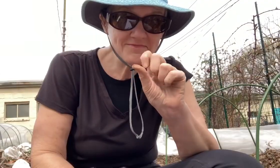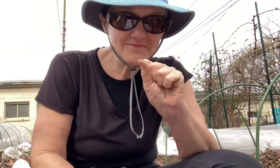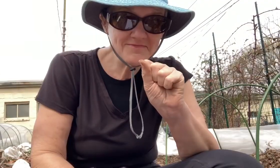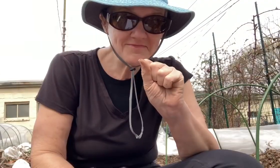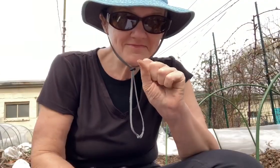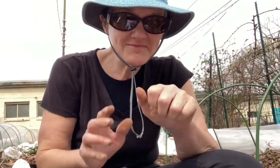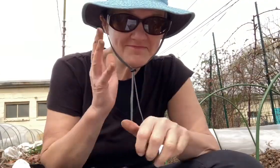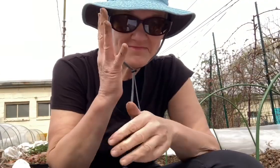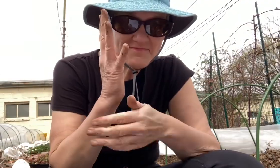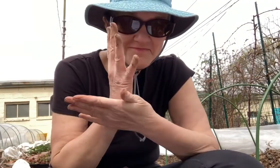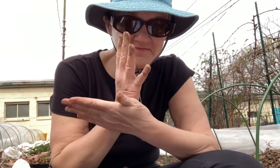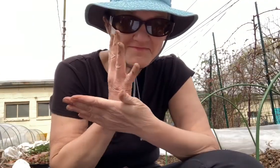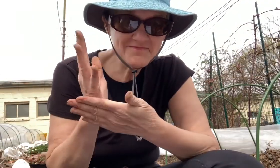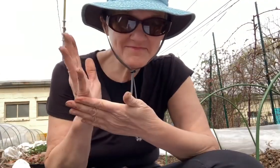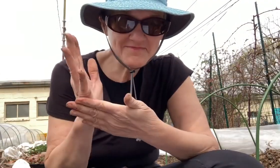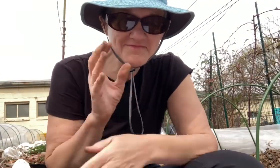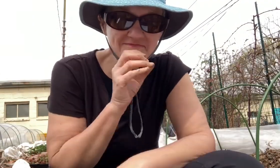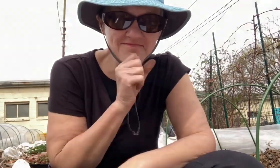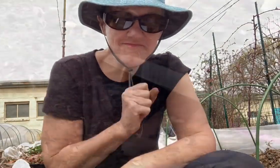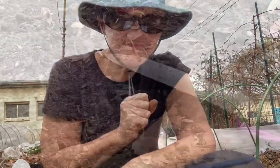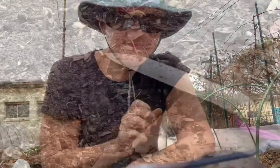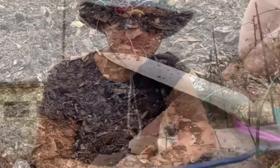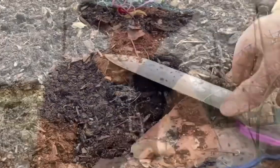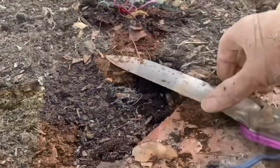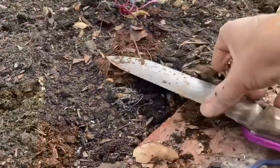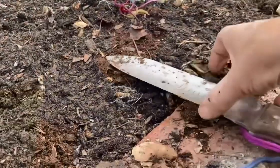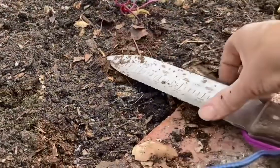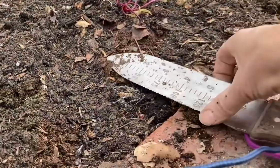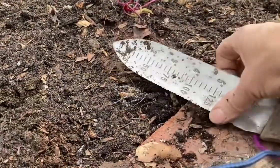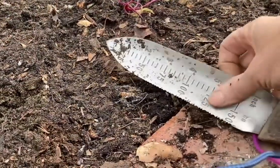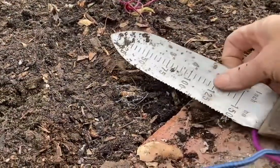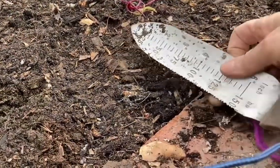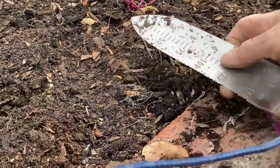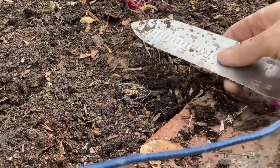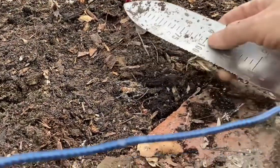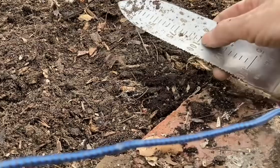Now the beet seedlings are 5 weeks old.